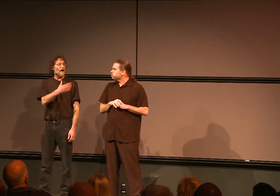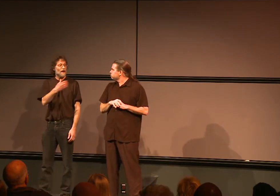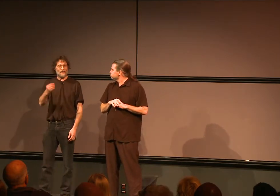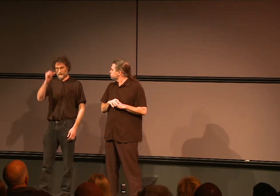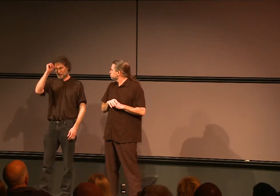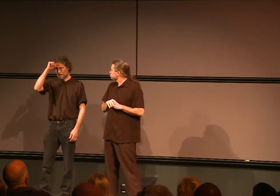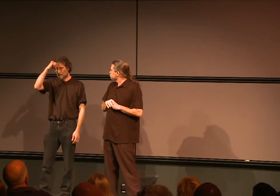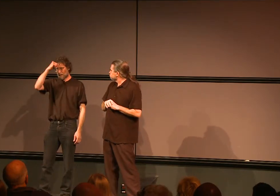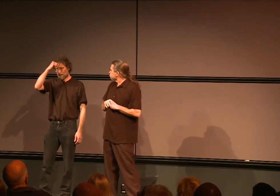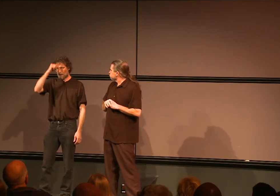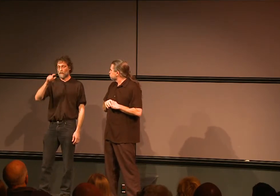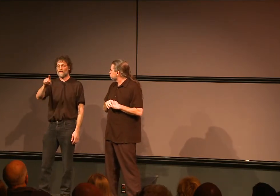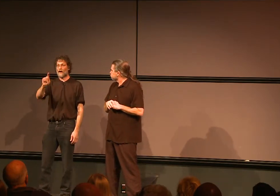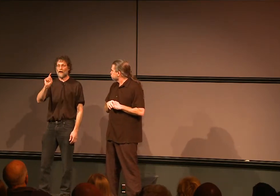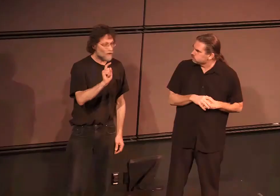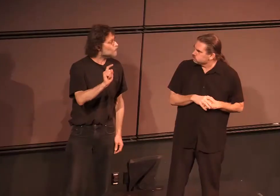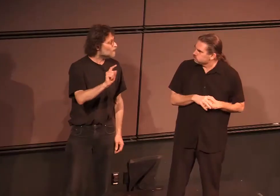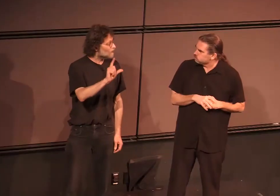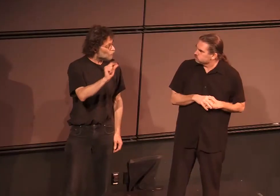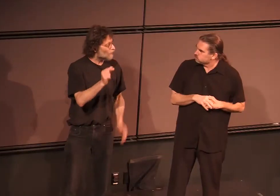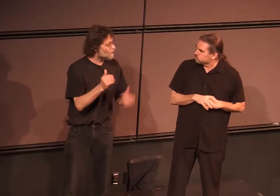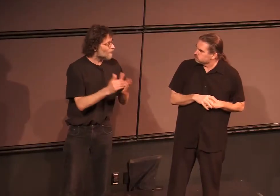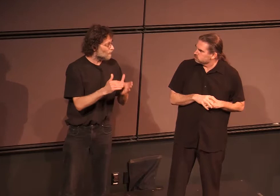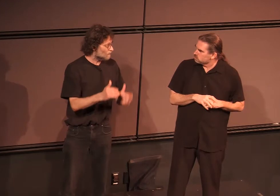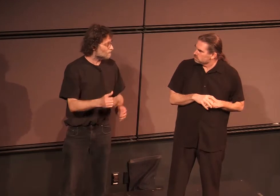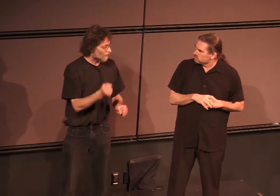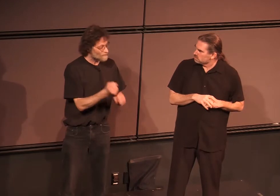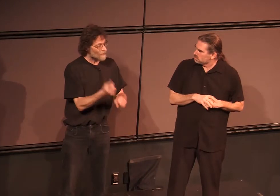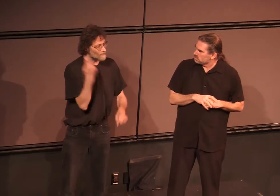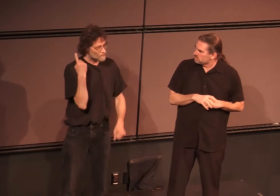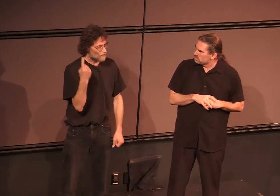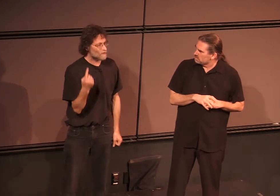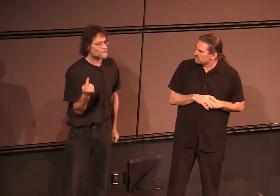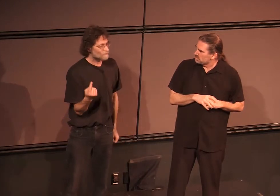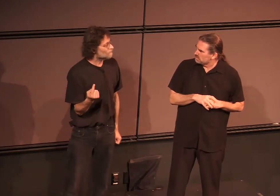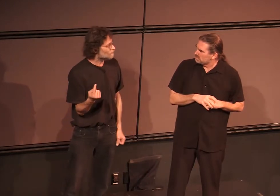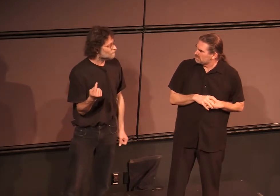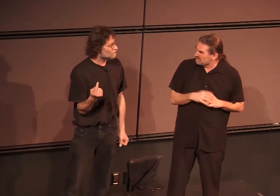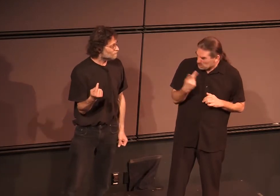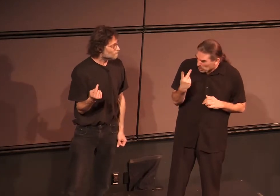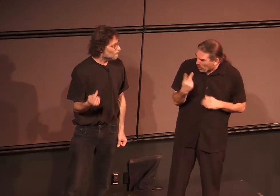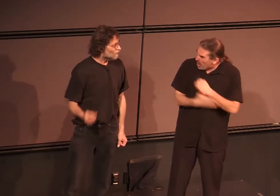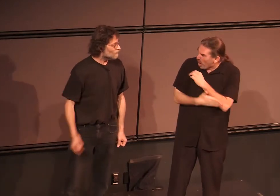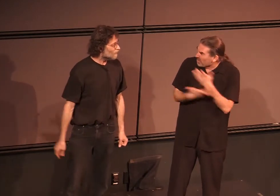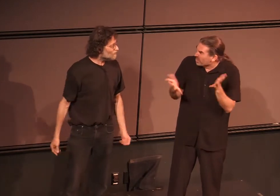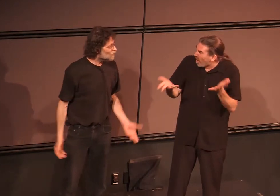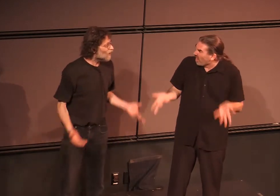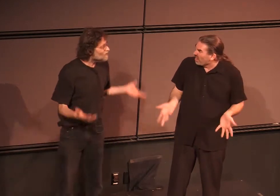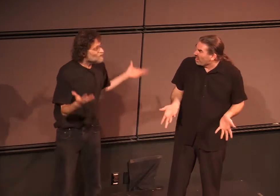And India, it was 120,000. That's last year. That's 2 countries.